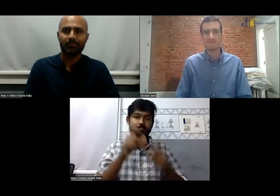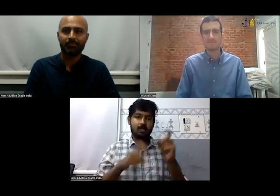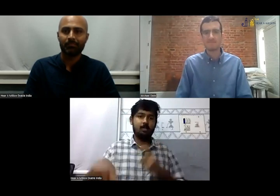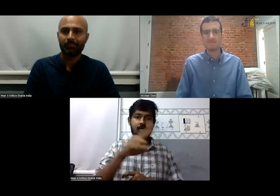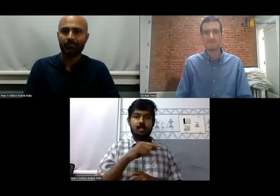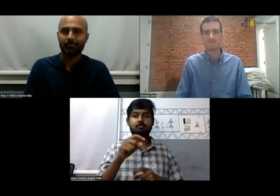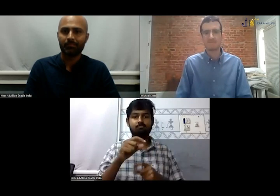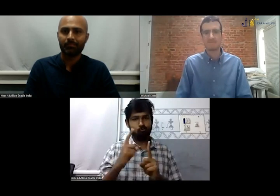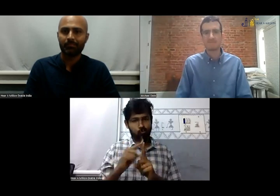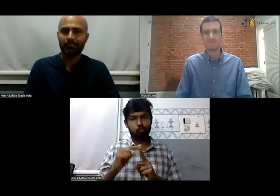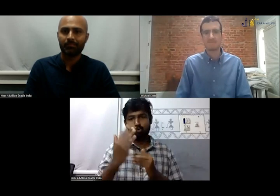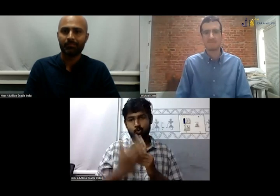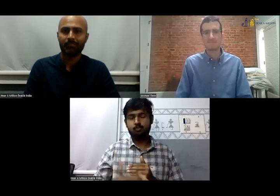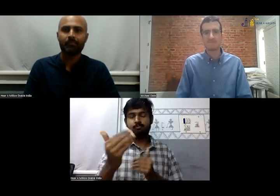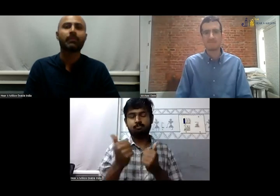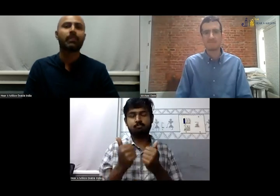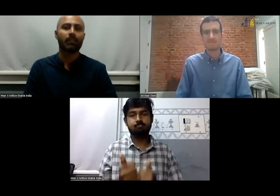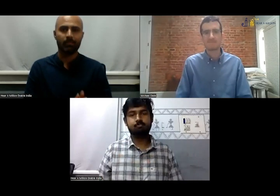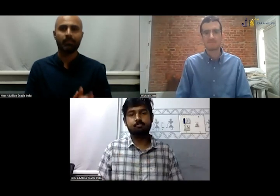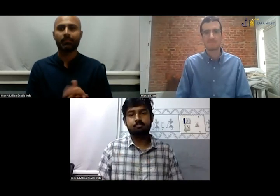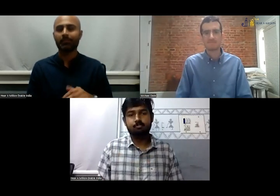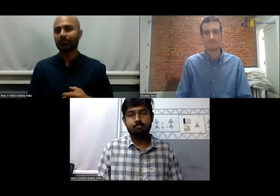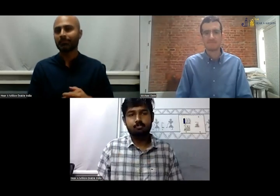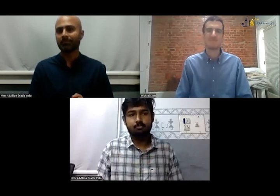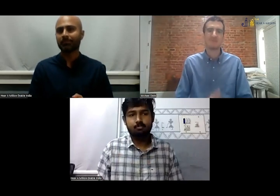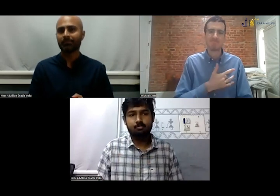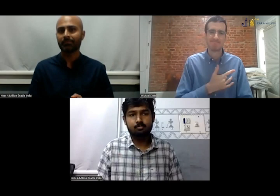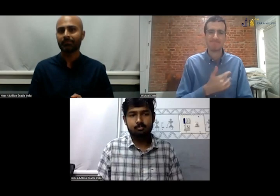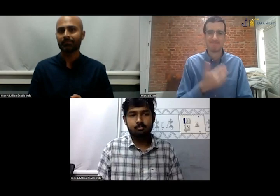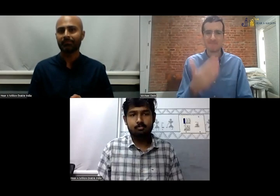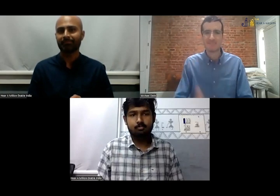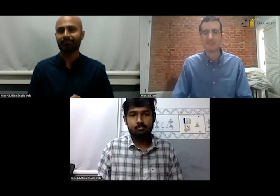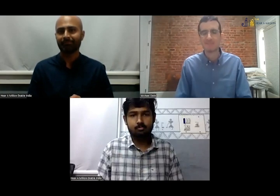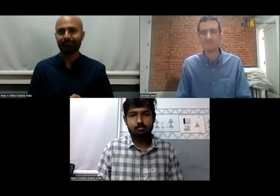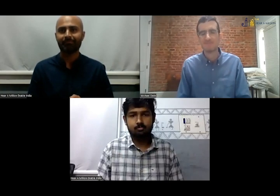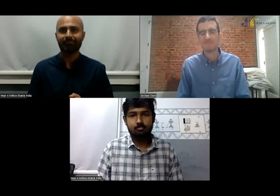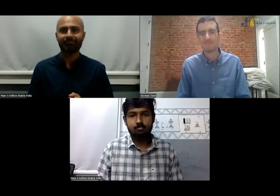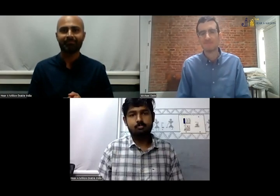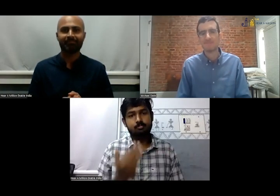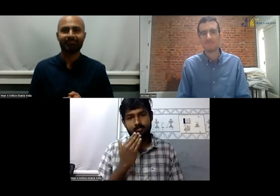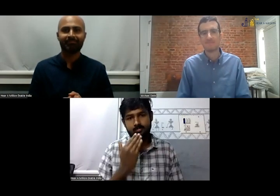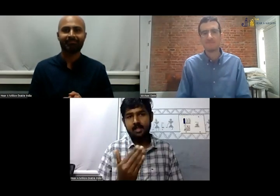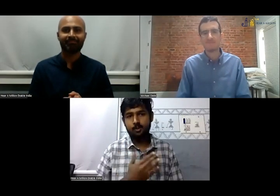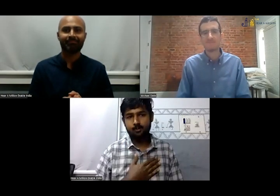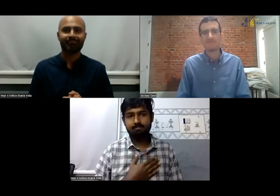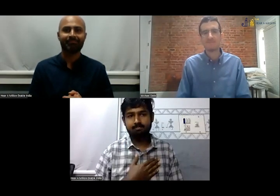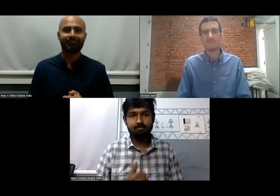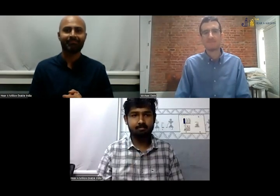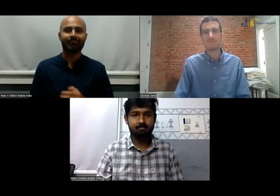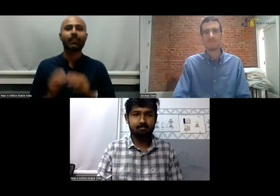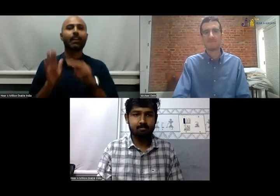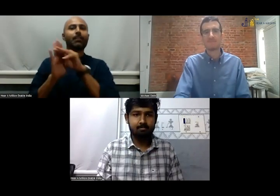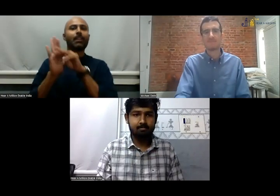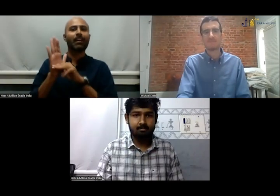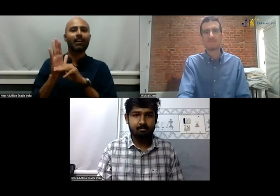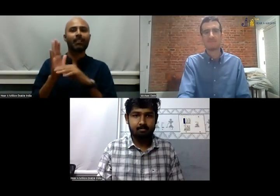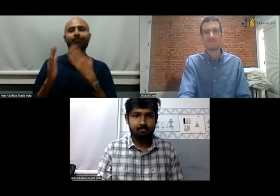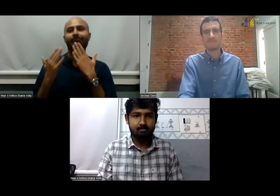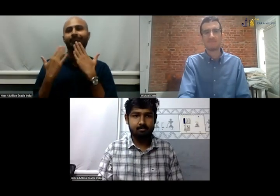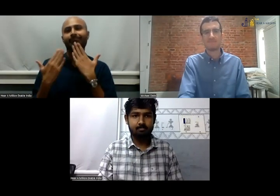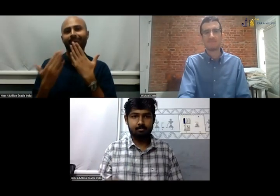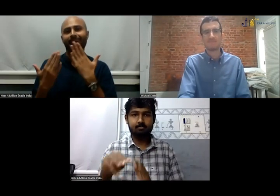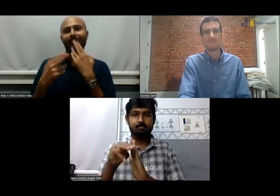She is in our spirit, and we will still remember her. And I hope people will follow her. Thank you.